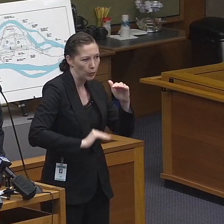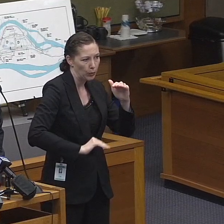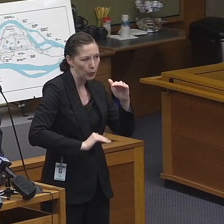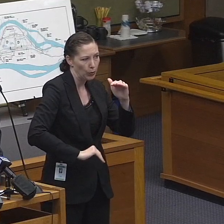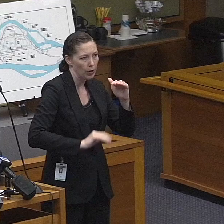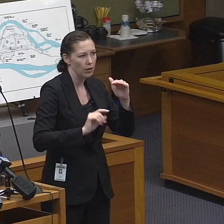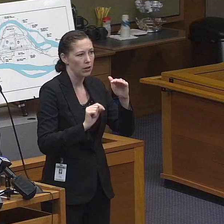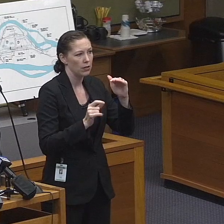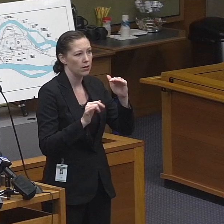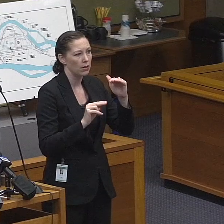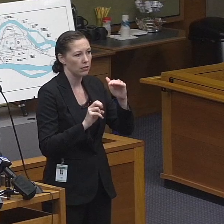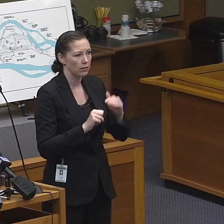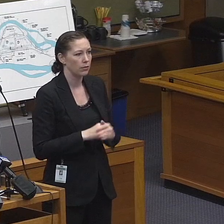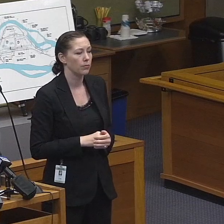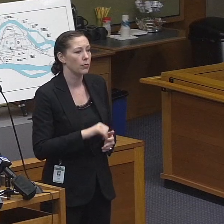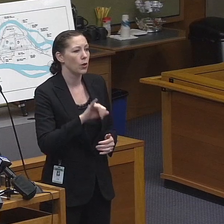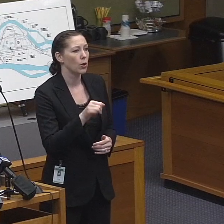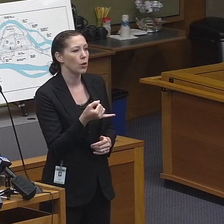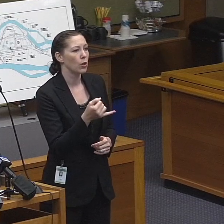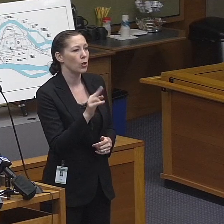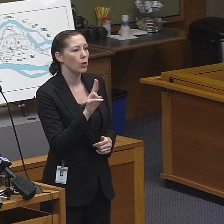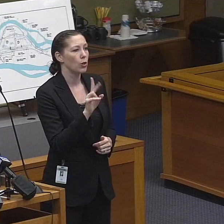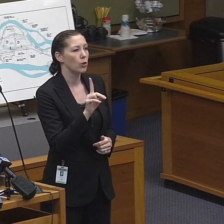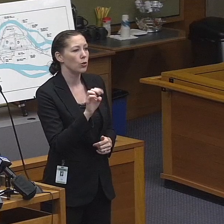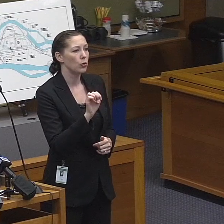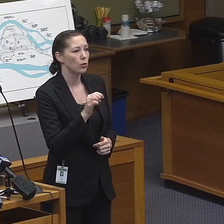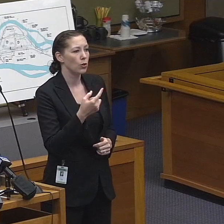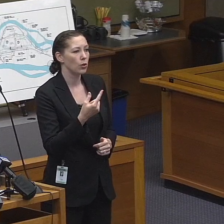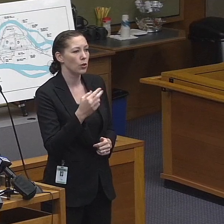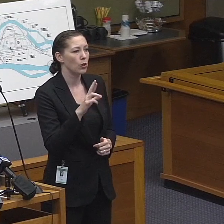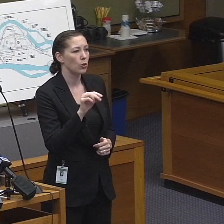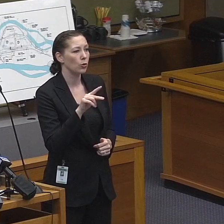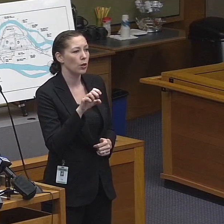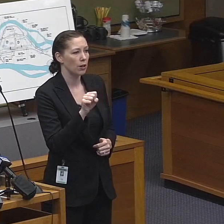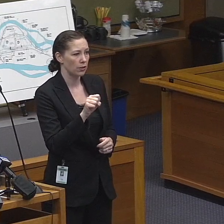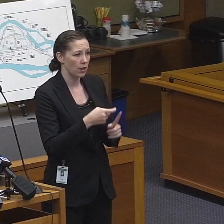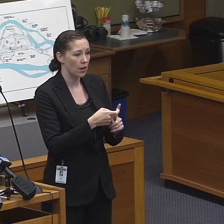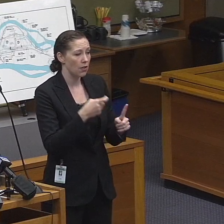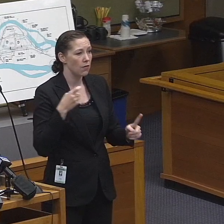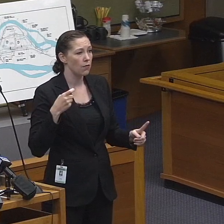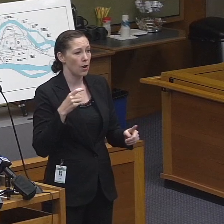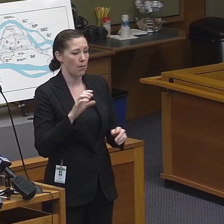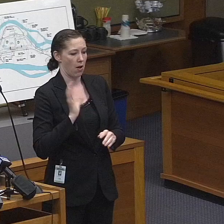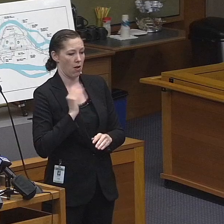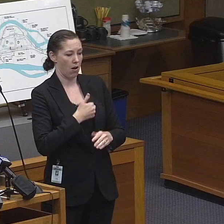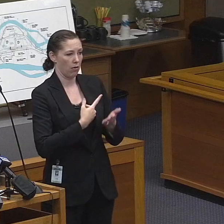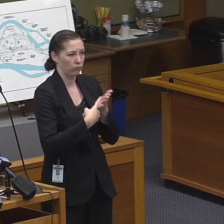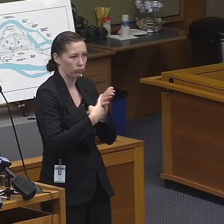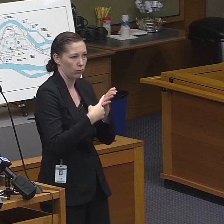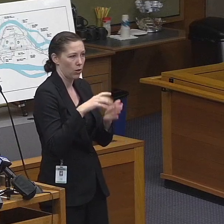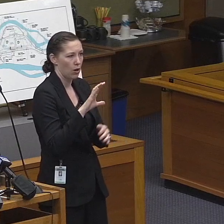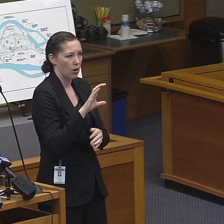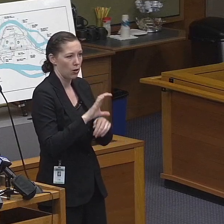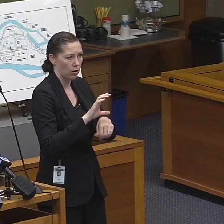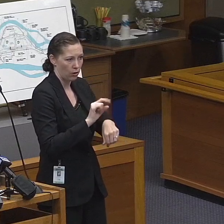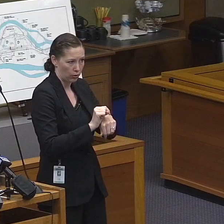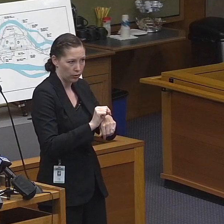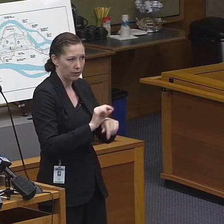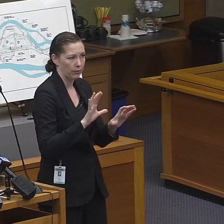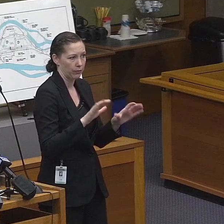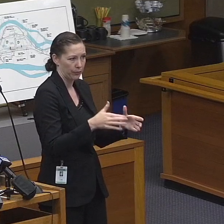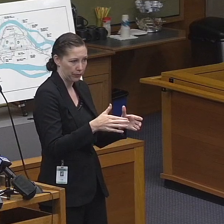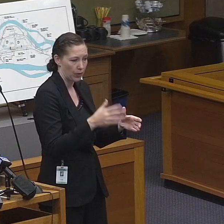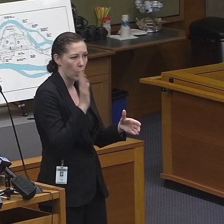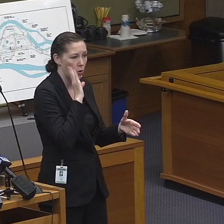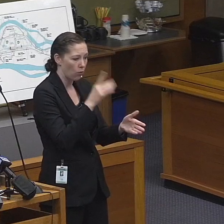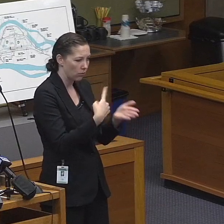Jude Groans from our consulting engineer, Corello, to go into more detail for you on what we have already